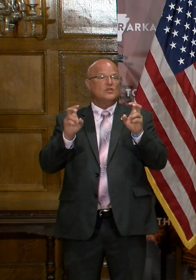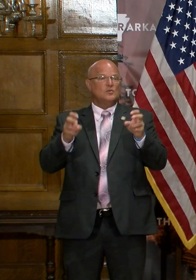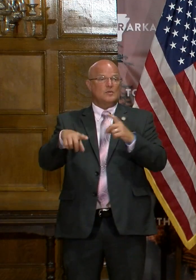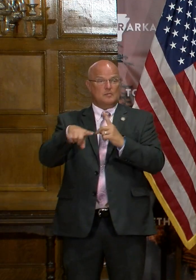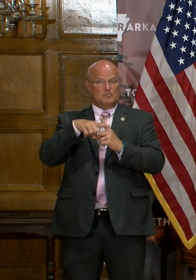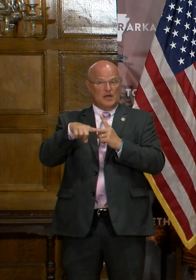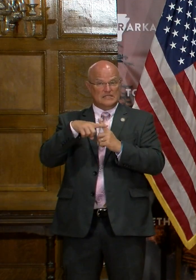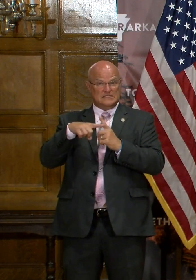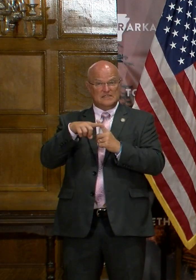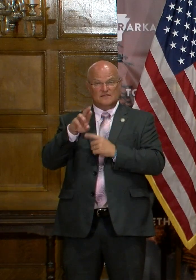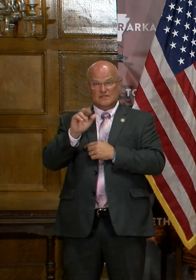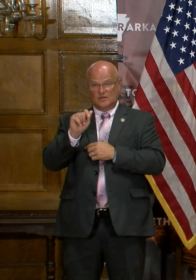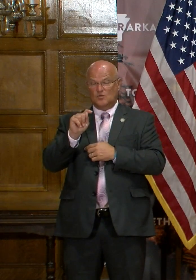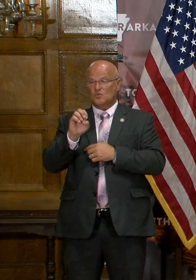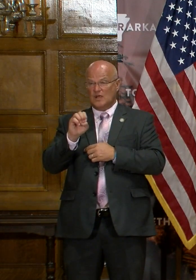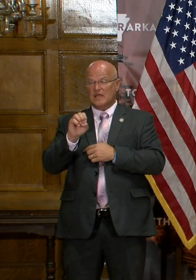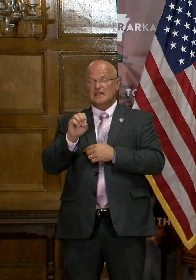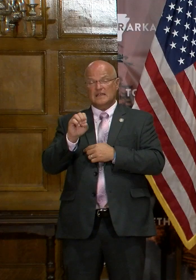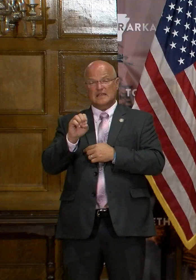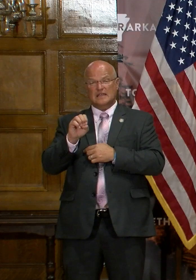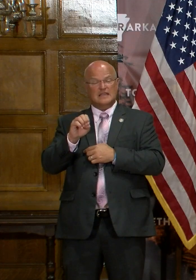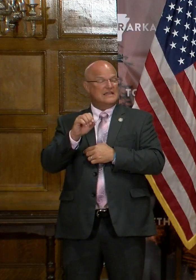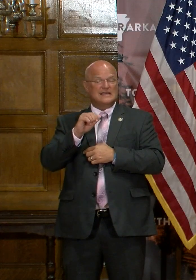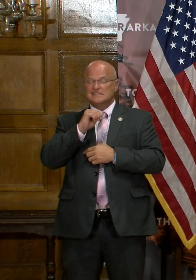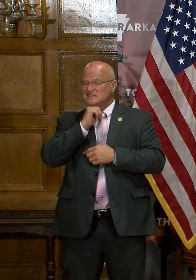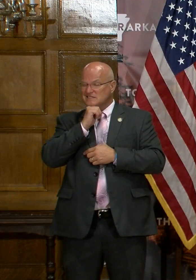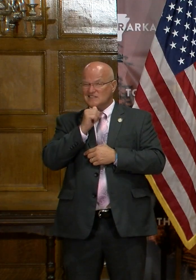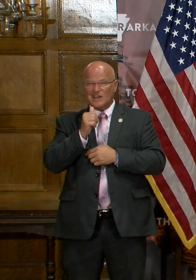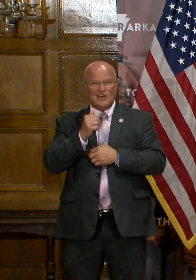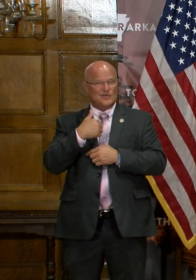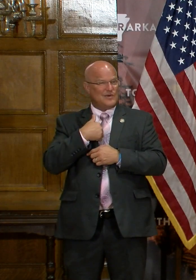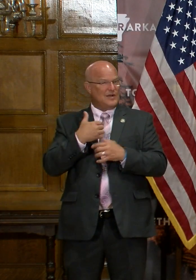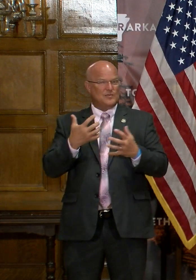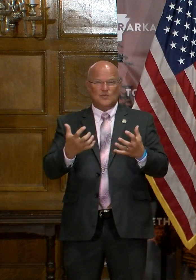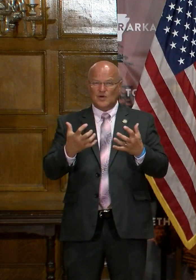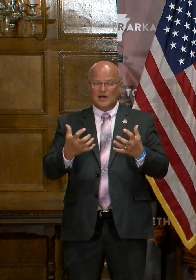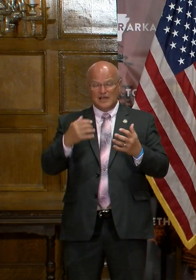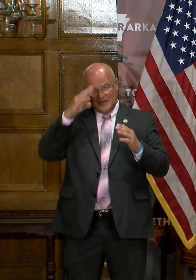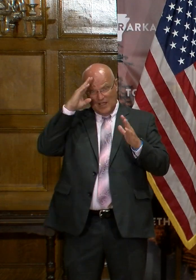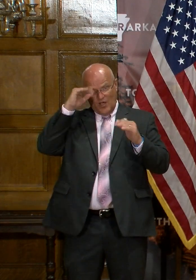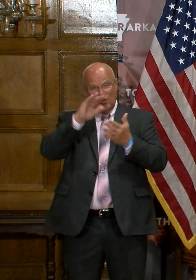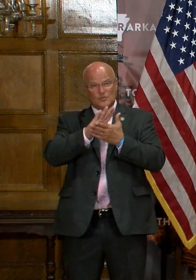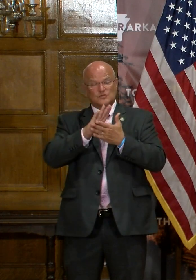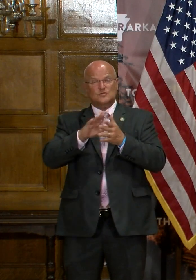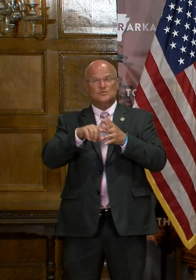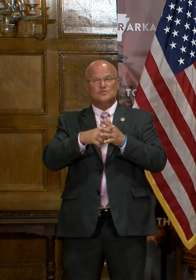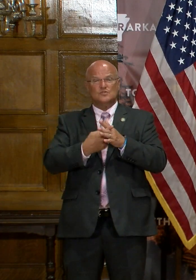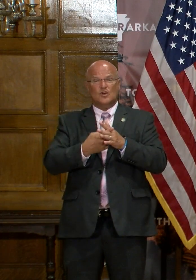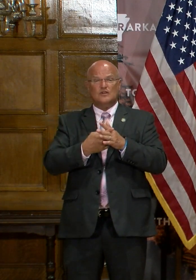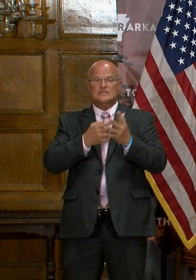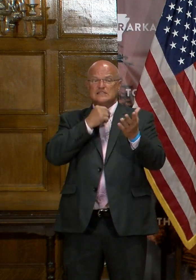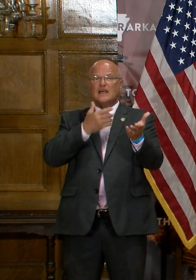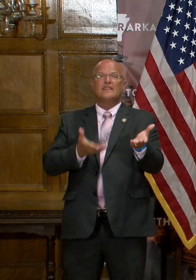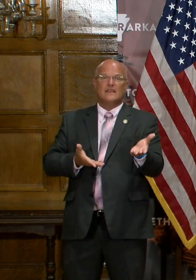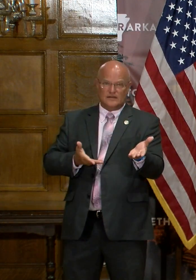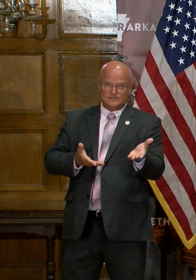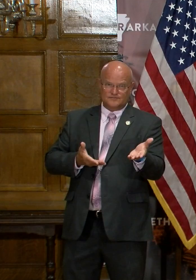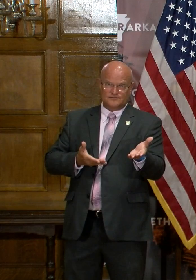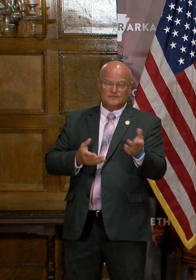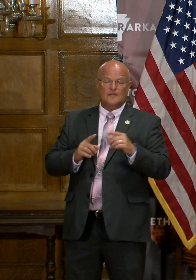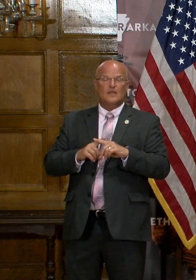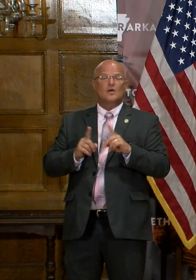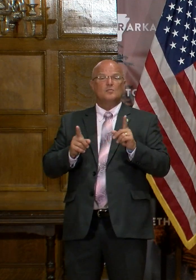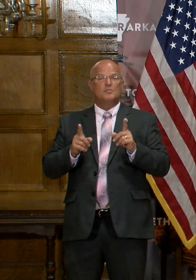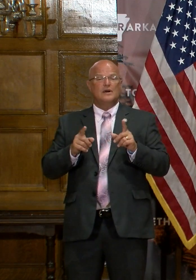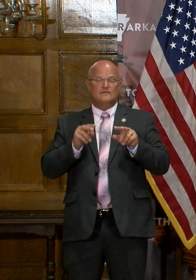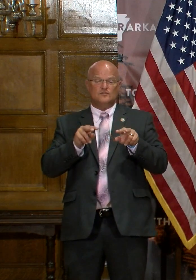the positivity rates, it's not where I would like it to be, and I hope when school starts it's not there.